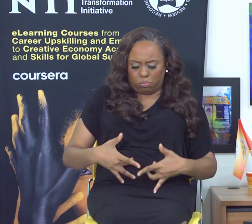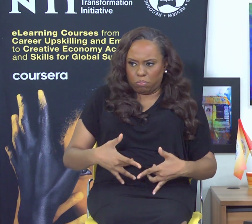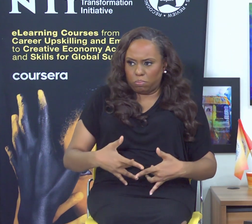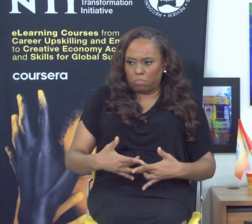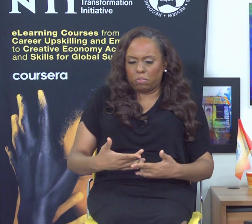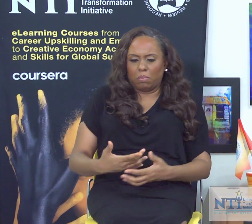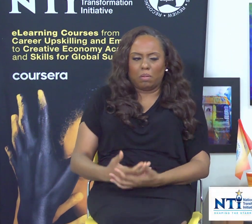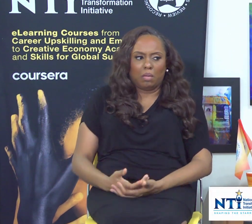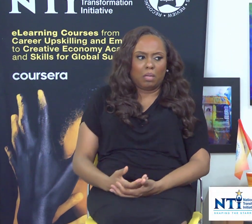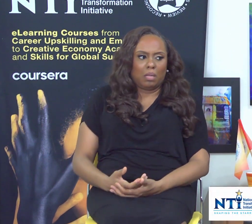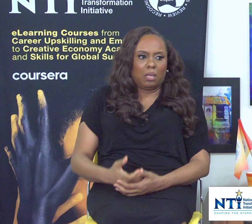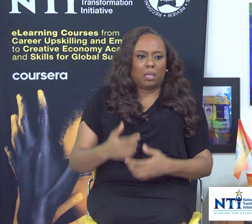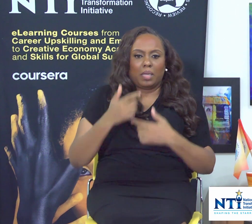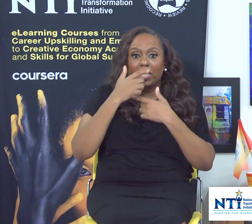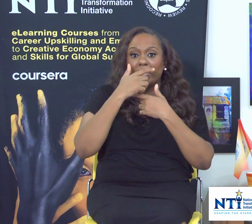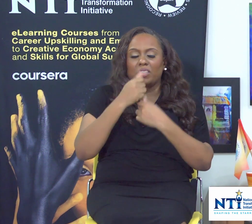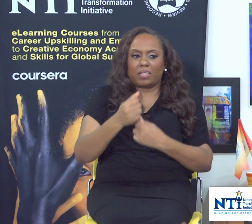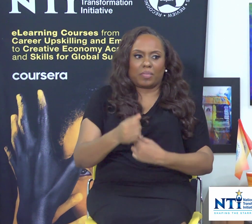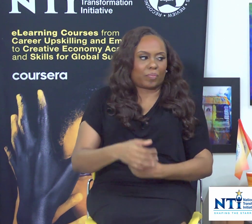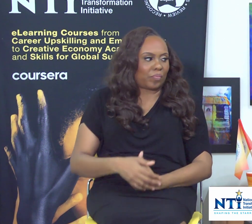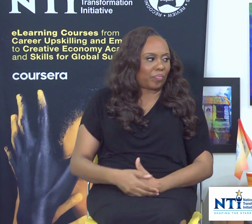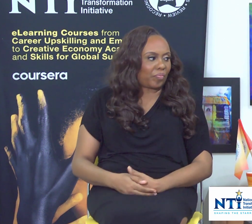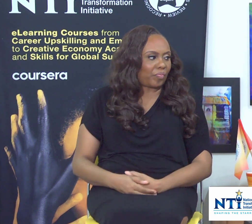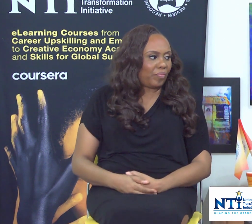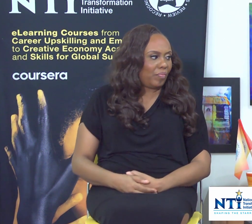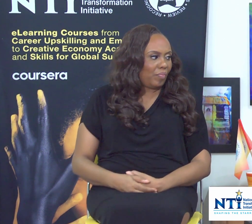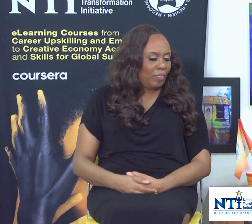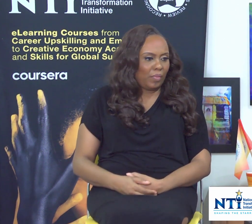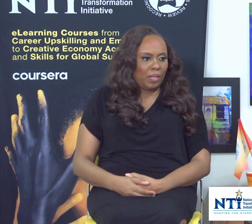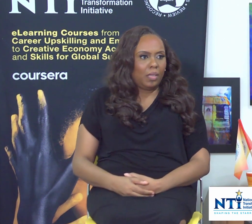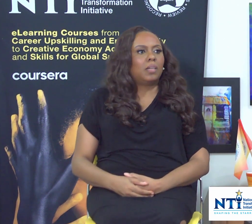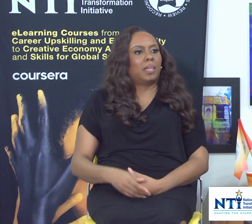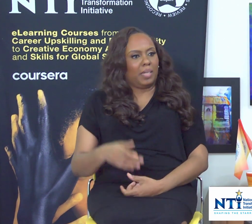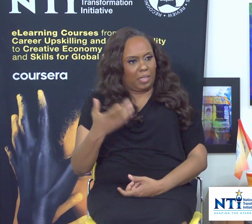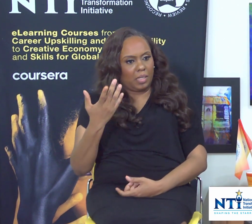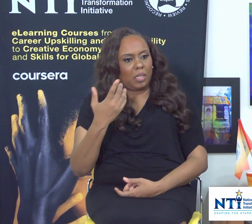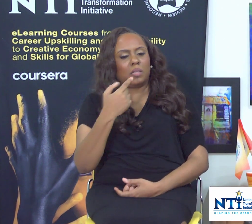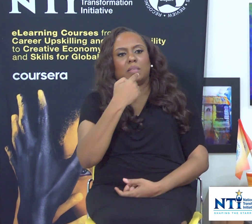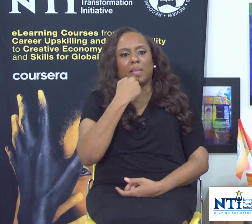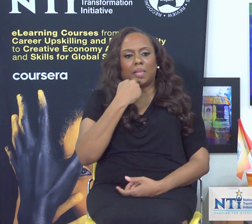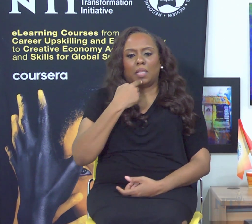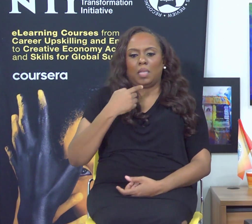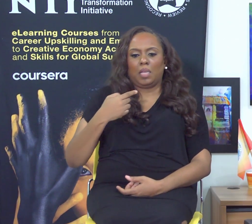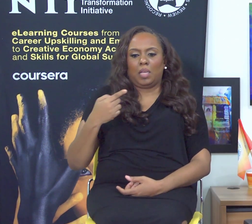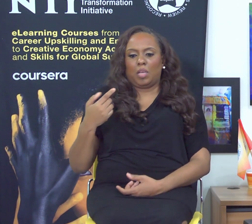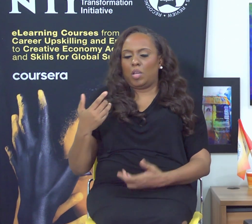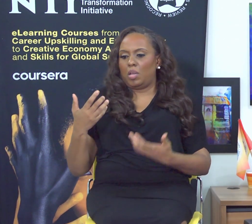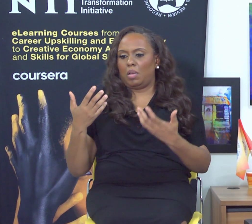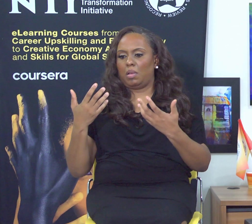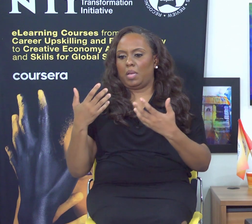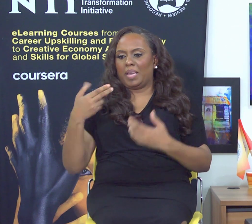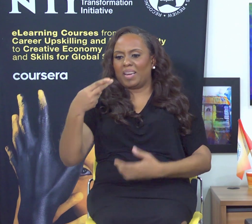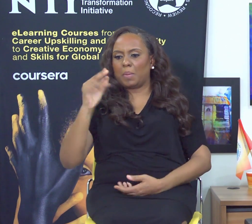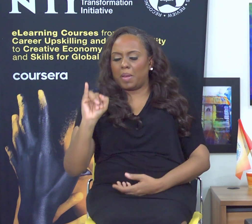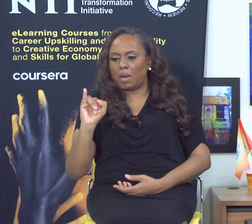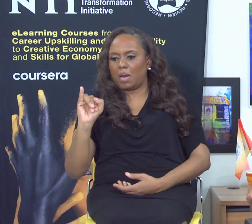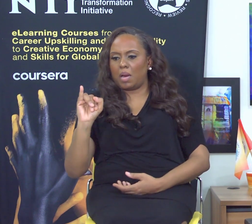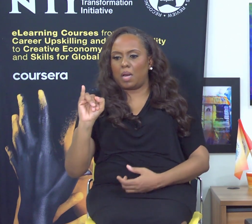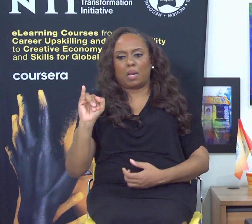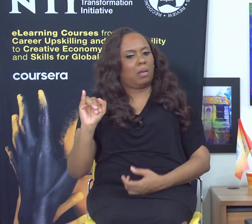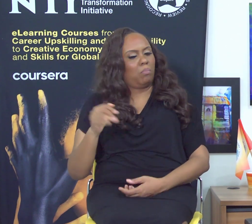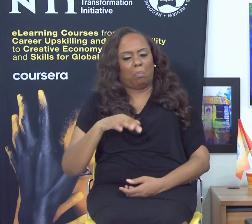Very interesting. Well, we've heard about some of the don'ts. I would like to hear any